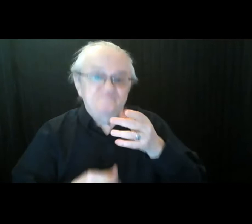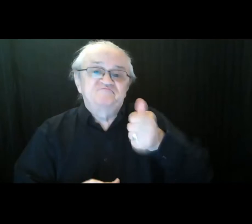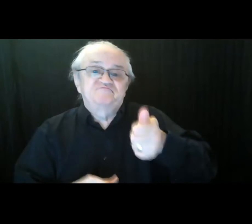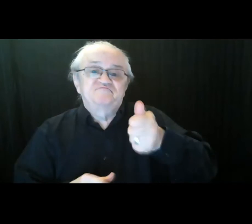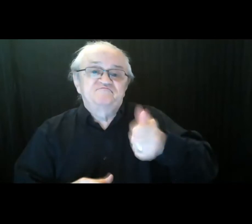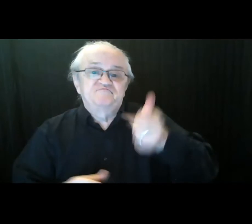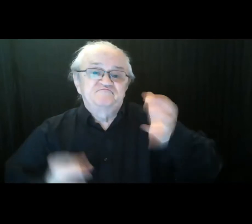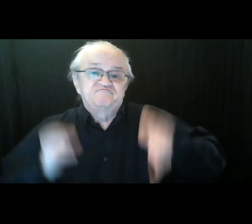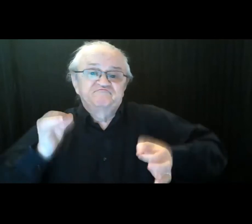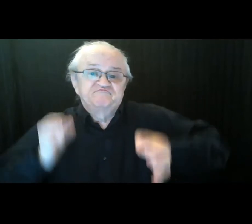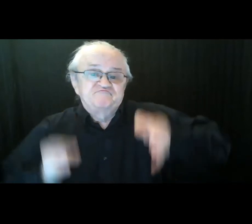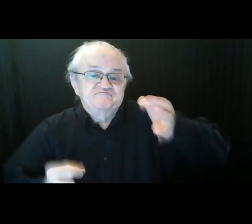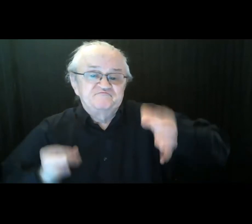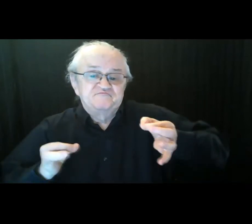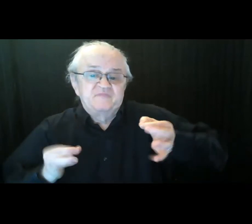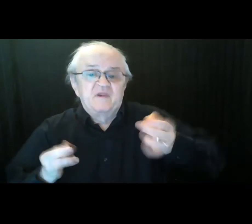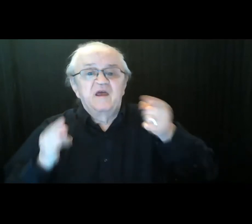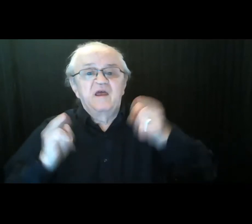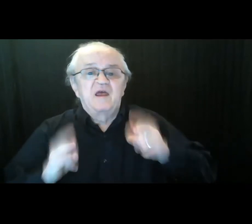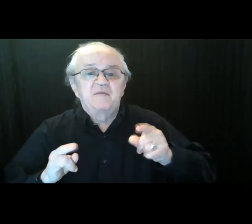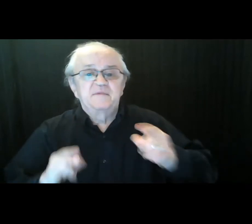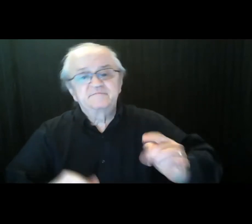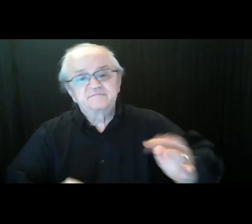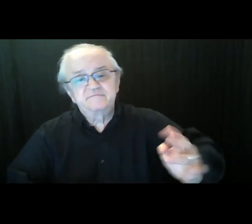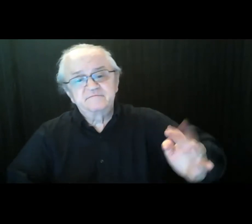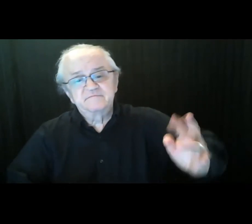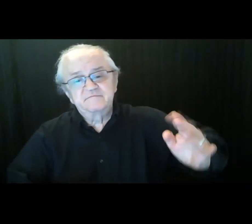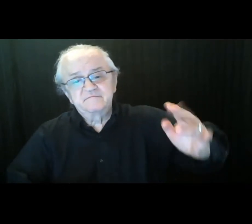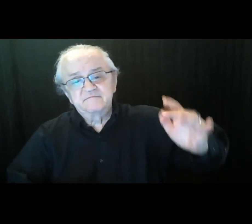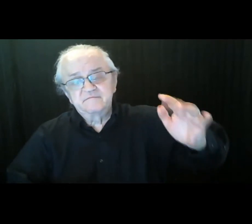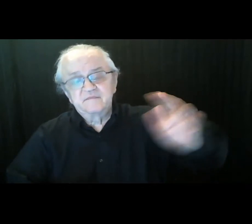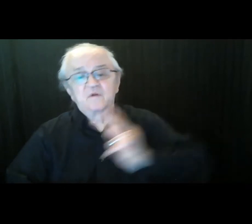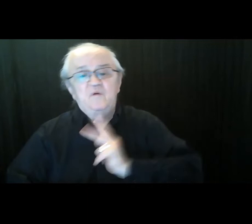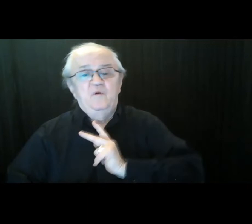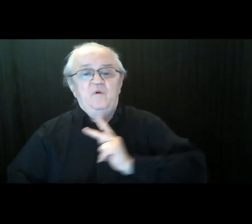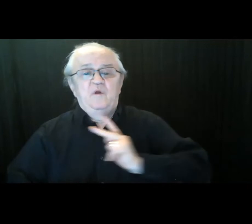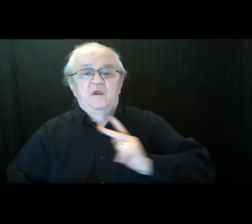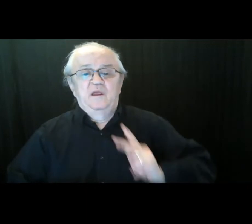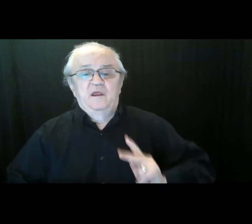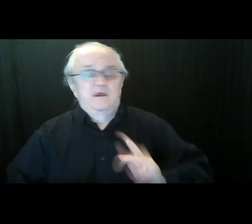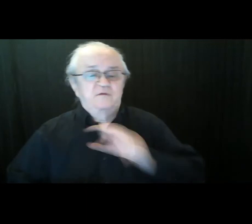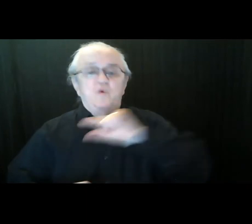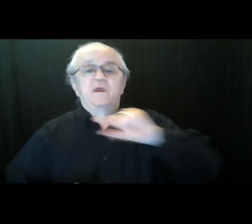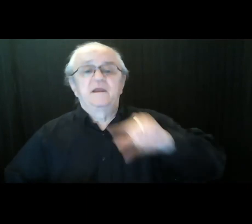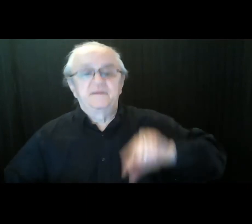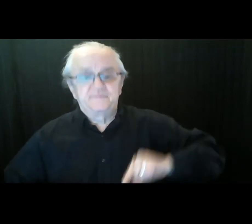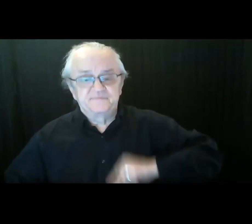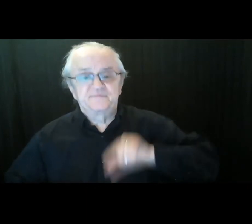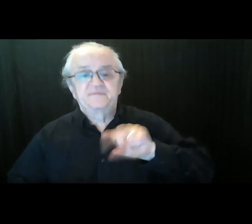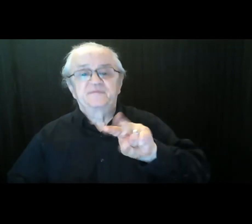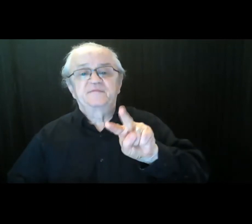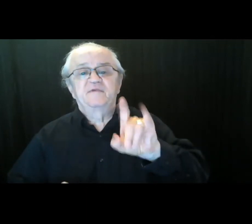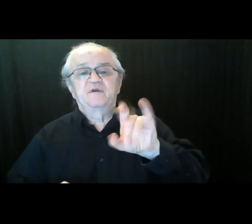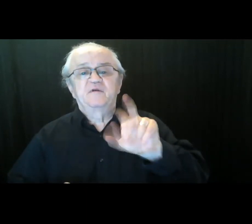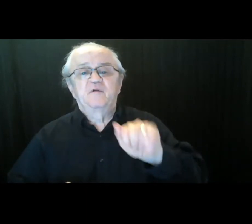in England at the turn of the last century when Queen Victoria was still on the throne. There